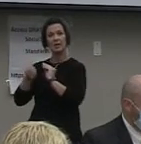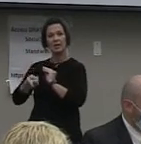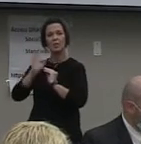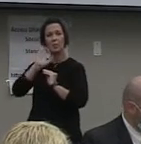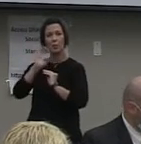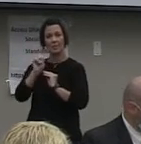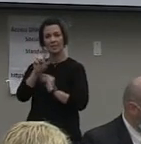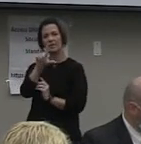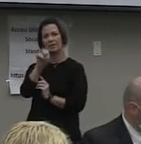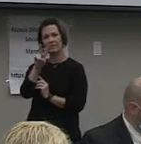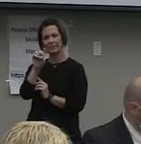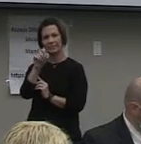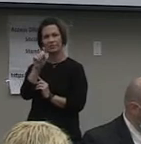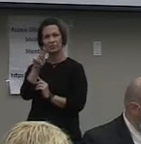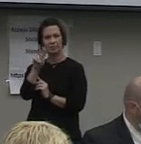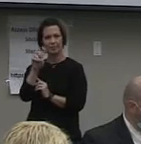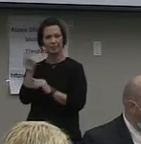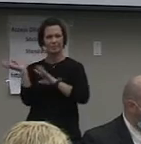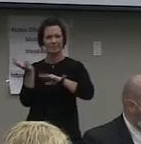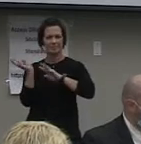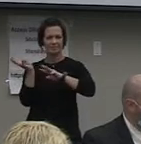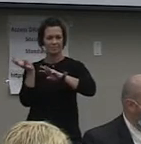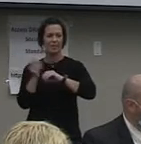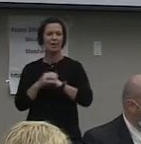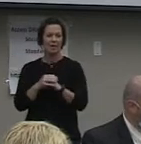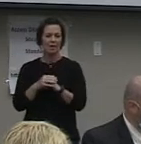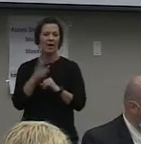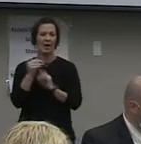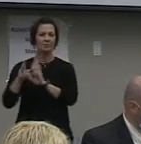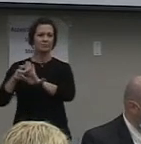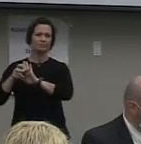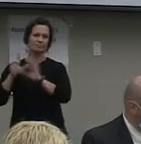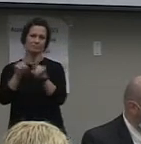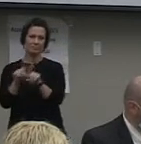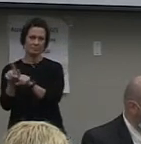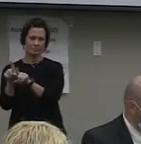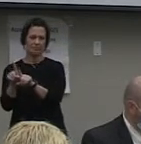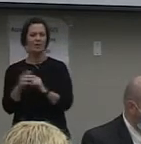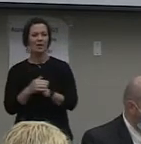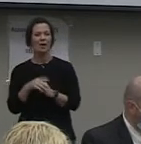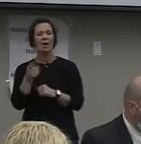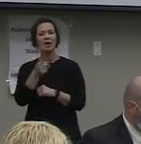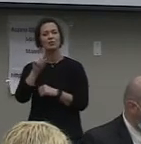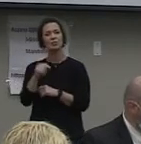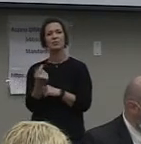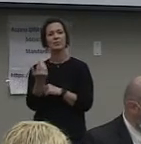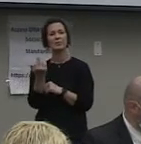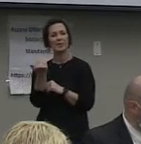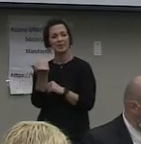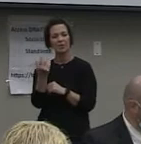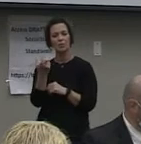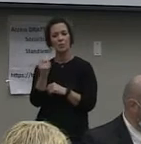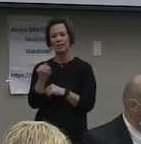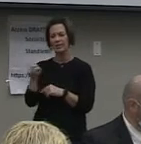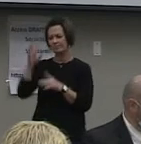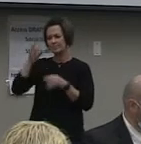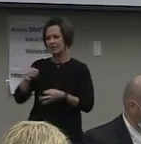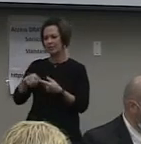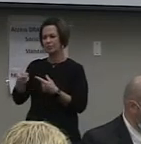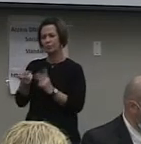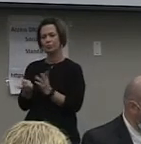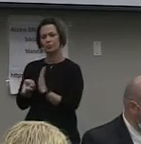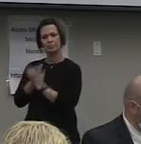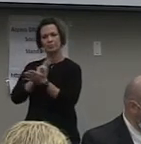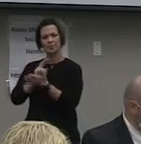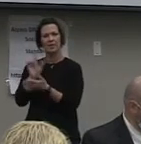and recorded. This process started on December 15, 2020, when BSEE voted to review Louisiana Student Standards for Social